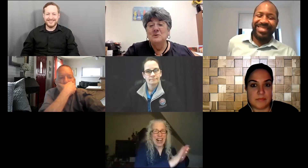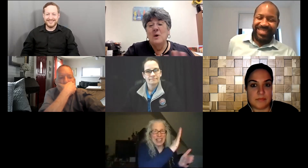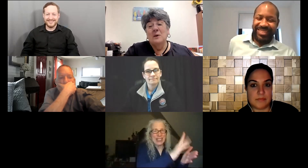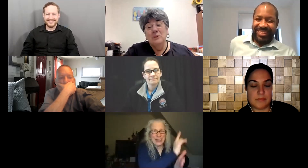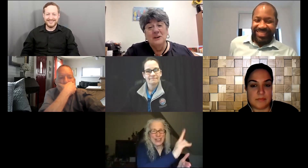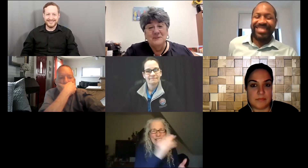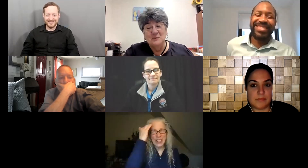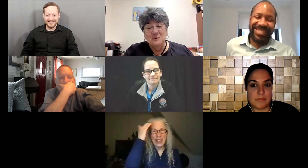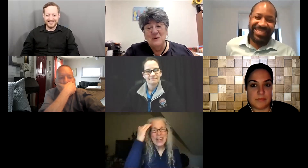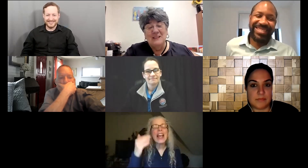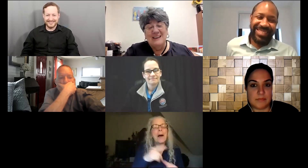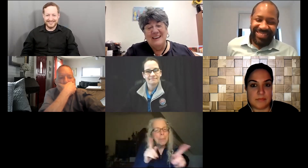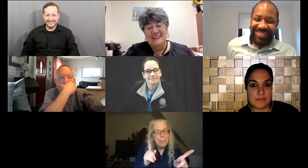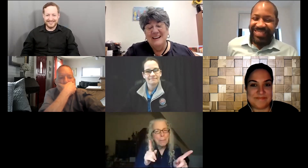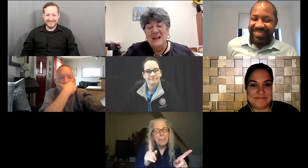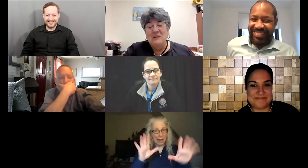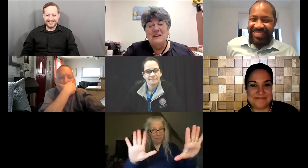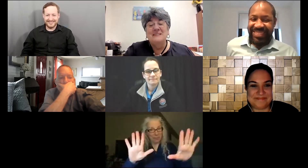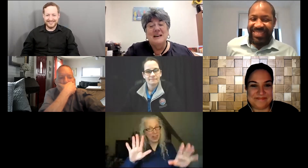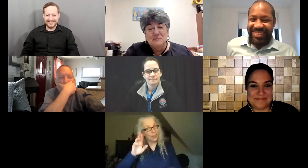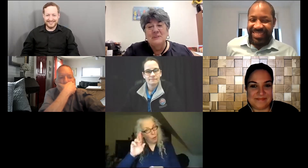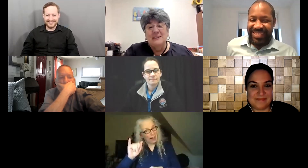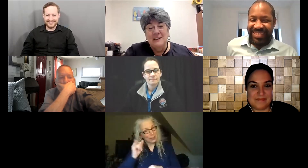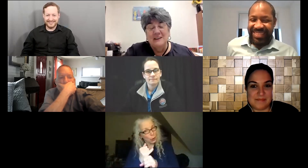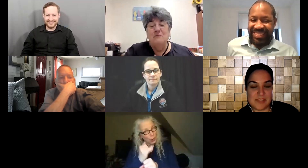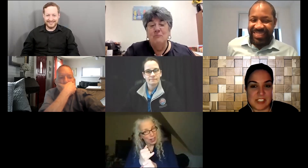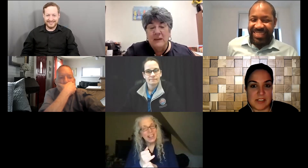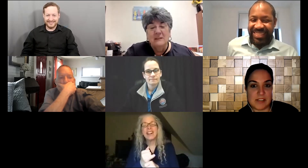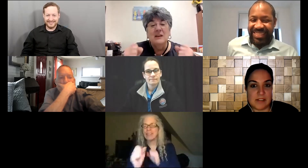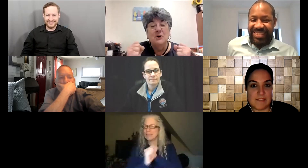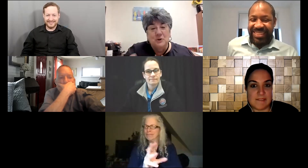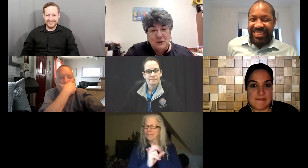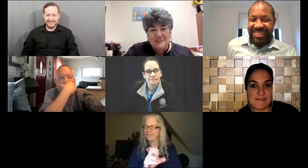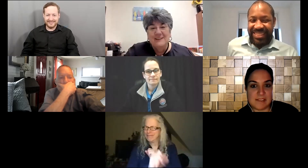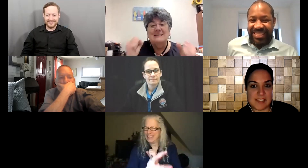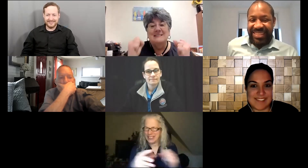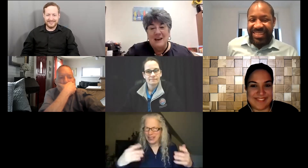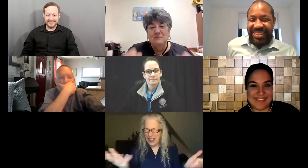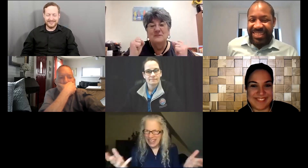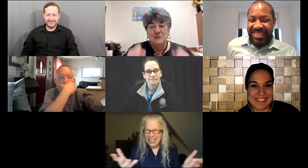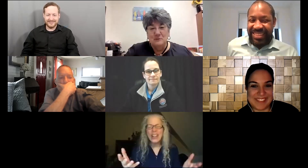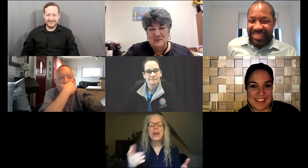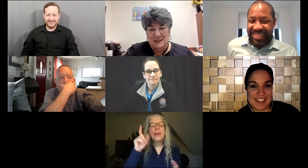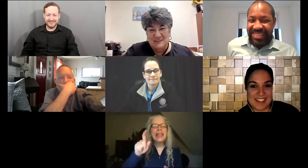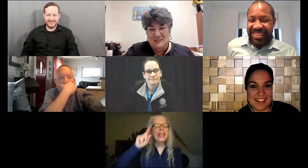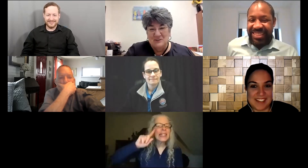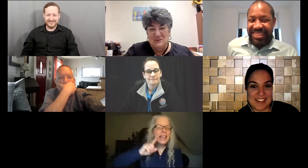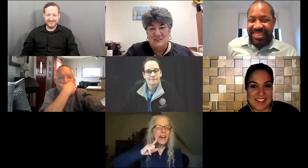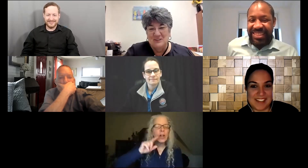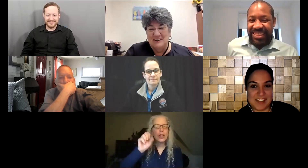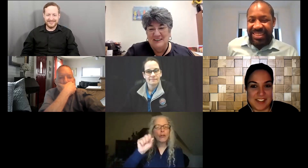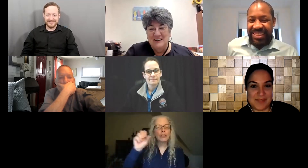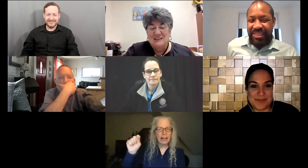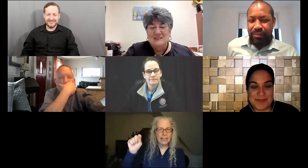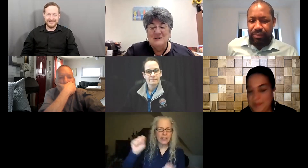But I do want to plug the school while I can. We desperately need a really good deaf social studies teacher